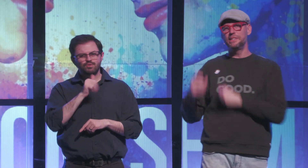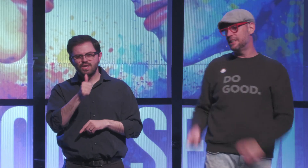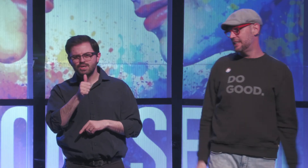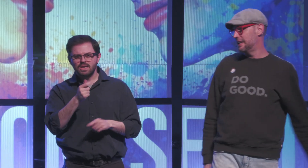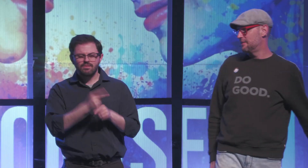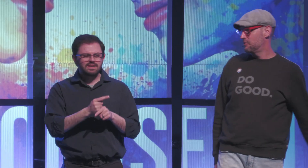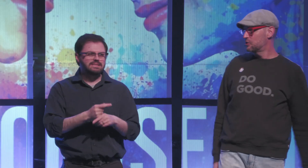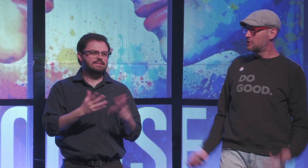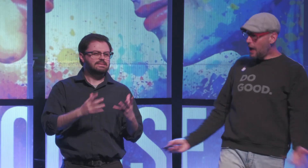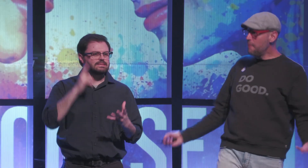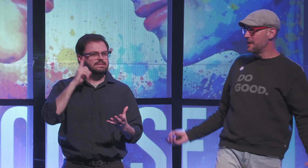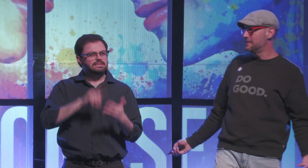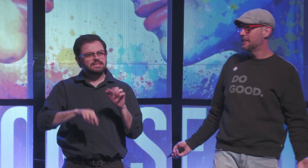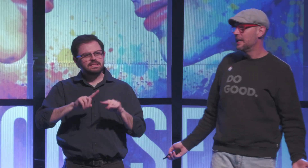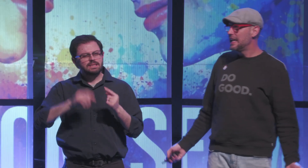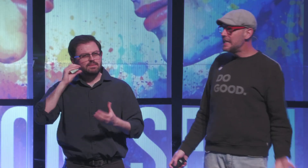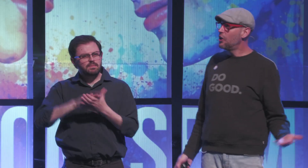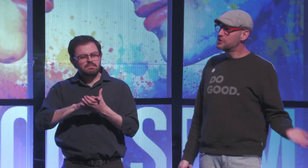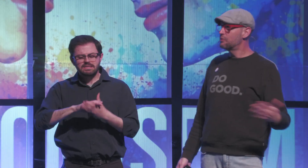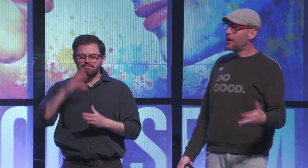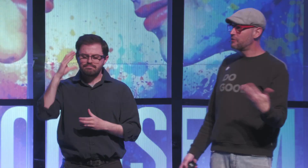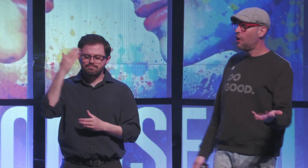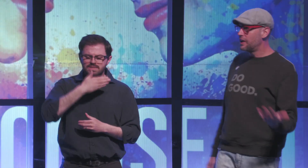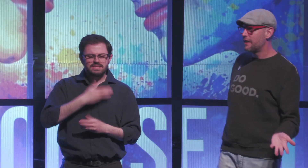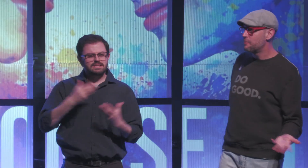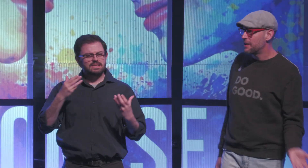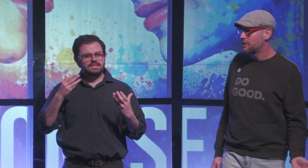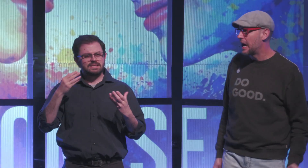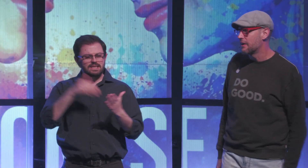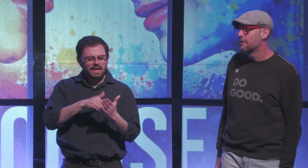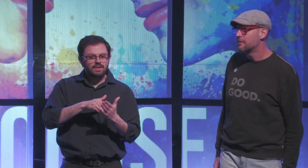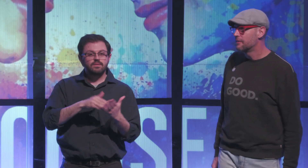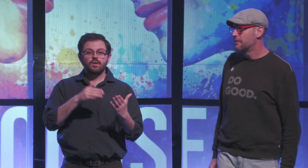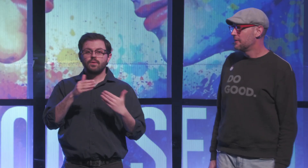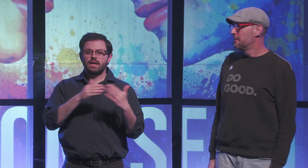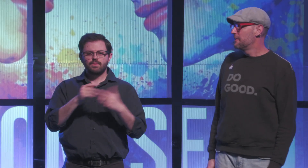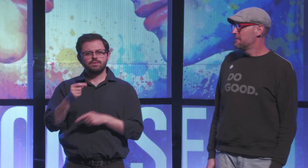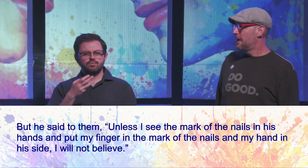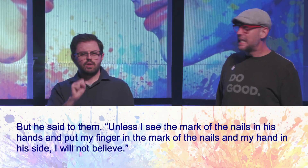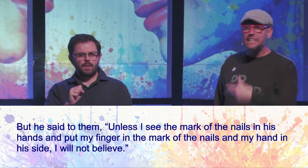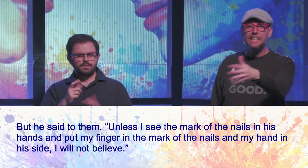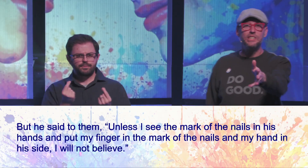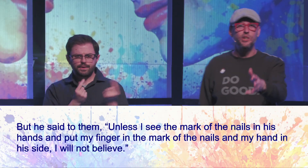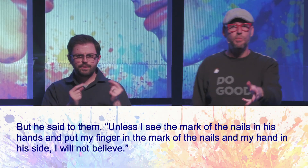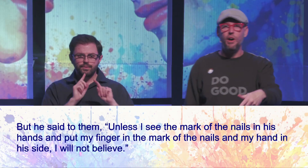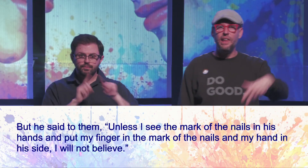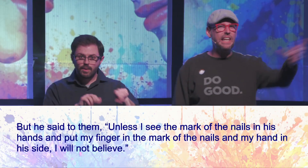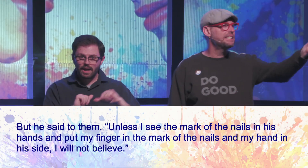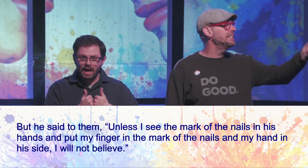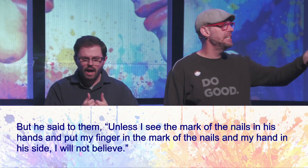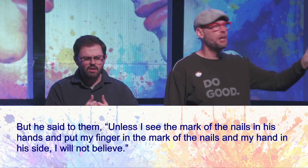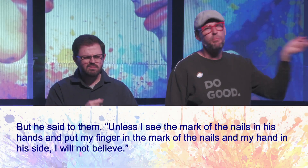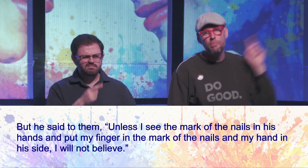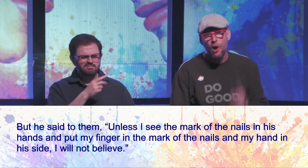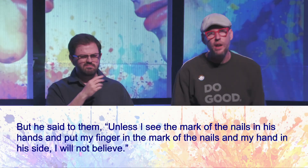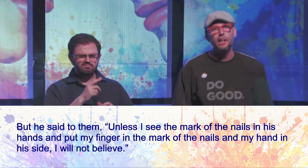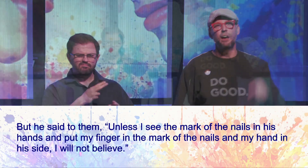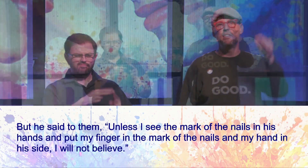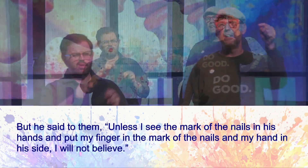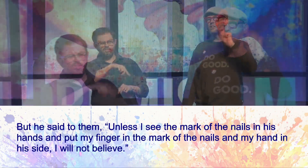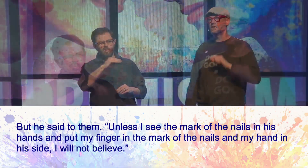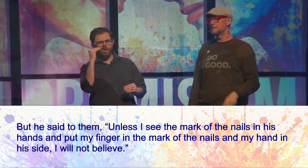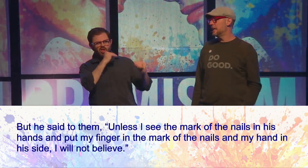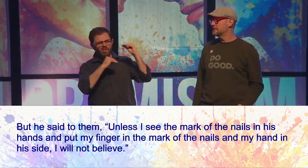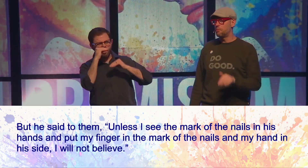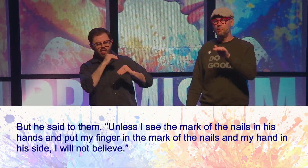believe I missed it again. So Thomas, he goes the route of calling everybody a liar. Like he says to them all, unless I see the mark